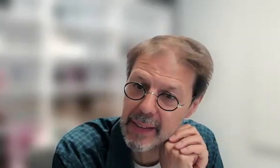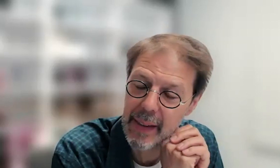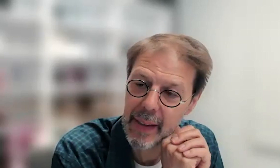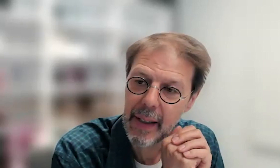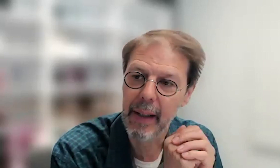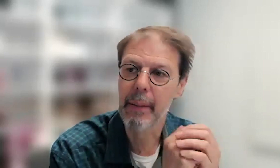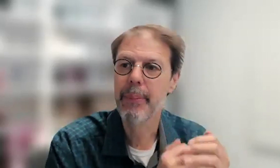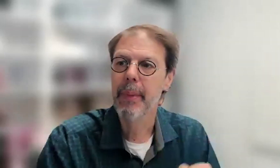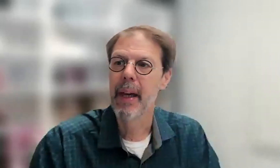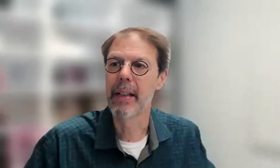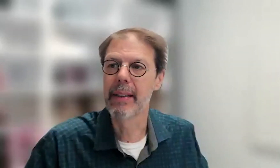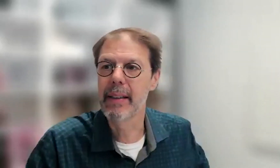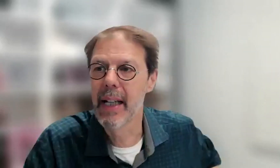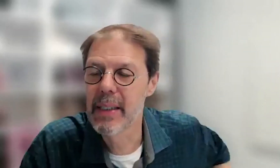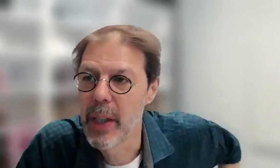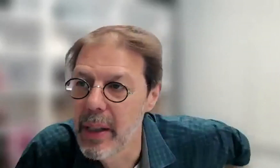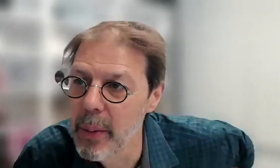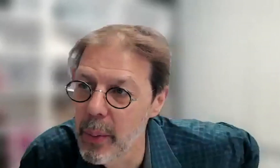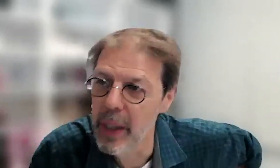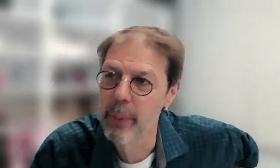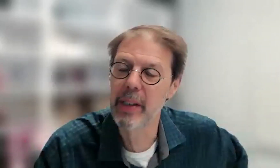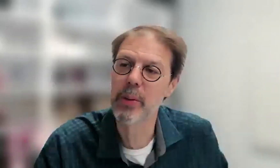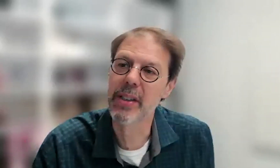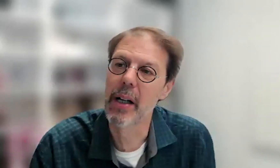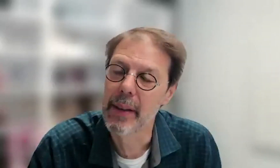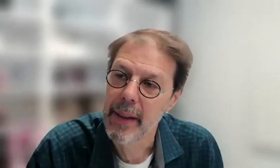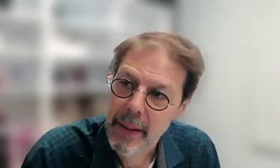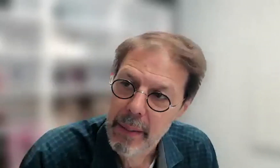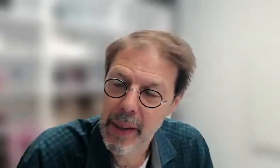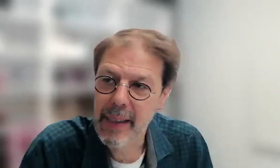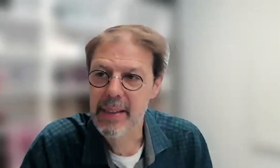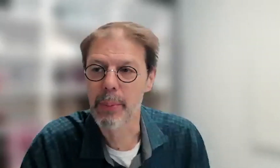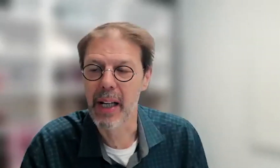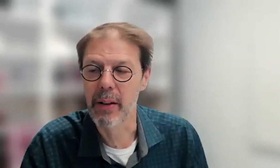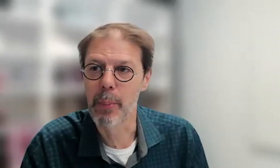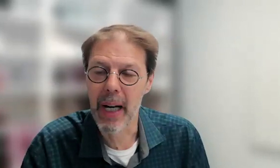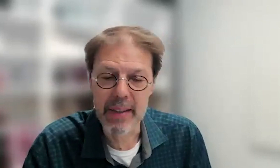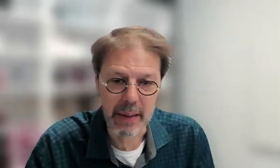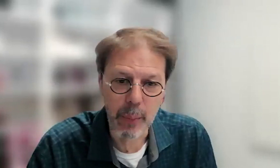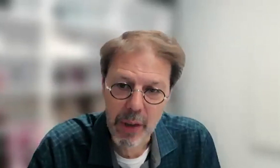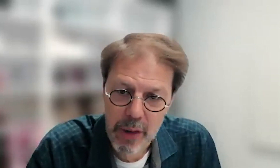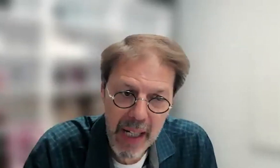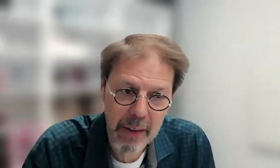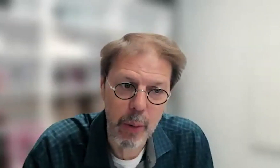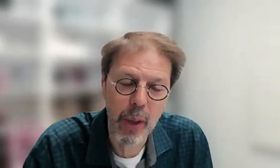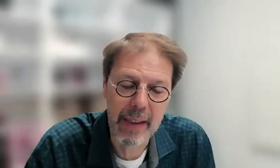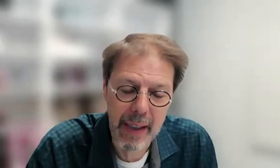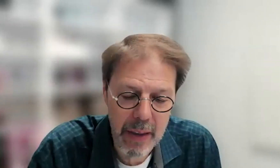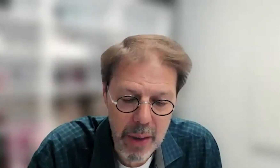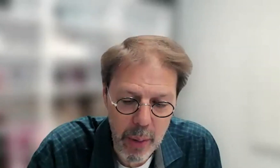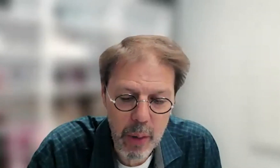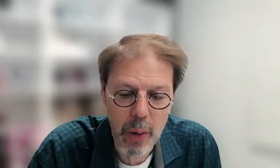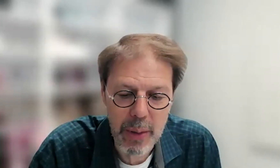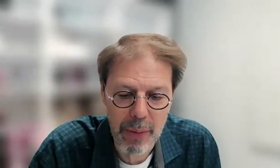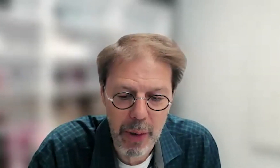contributed to that. And I think that's really where we need to start building some kind of comparison, which goes back to, I